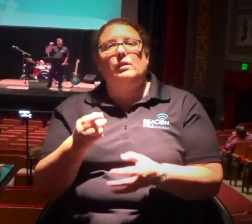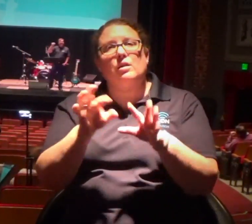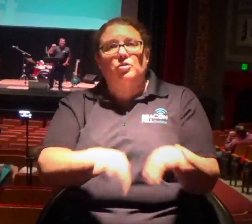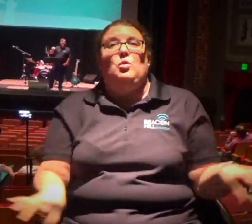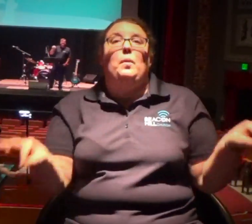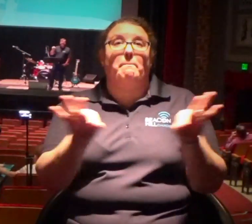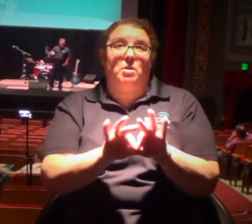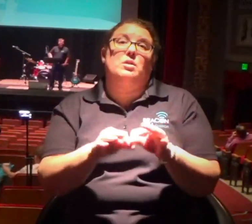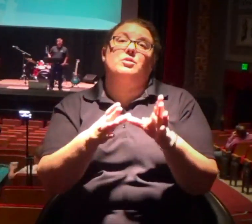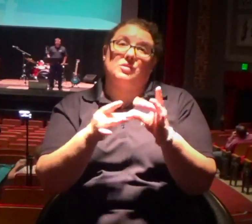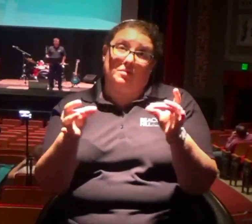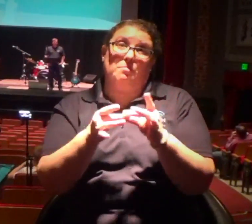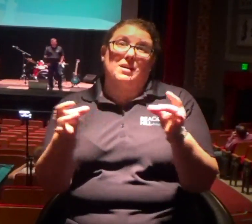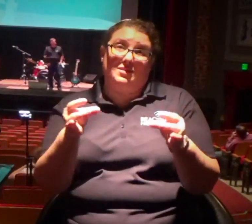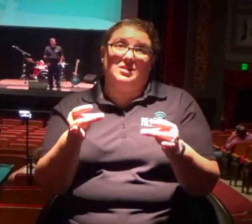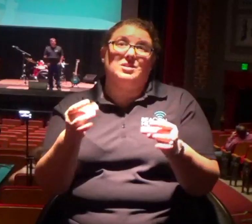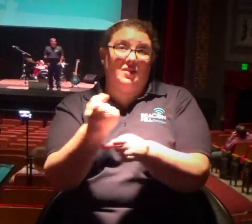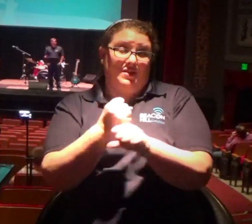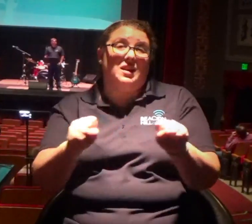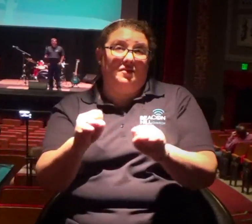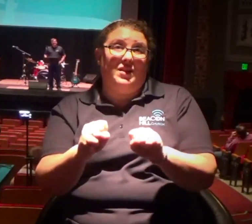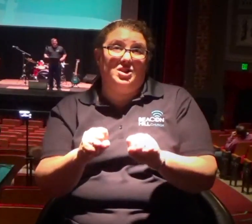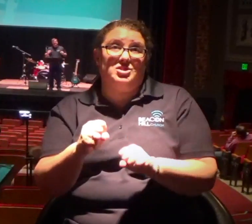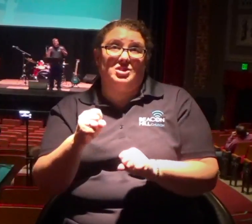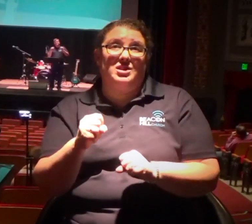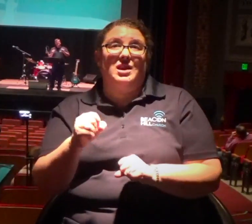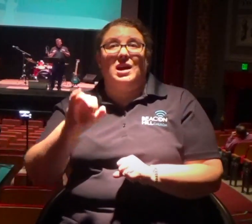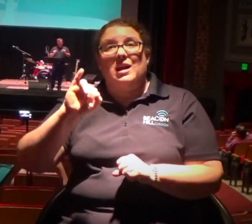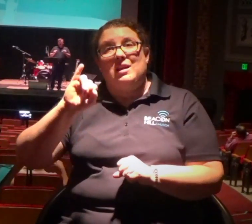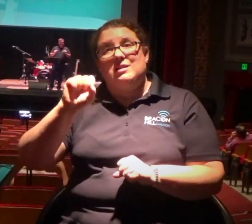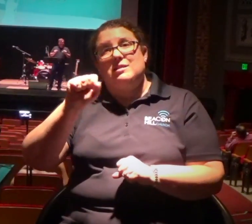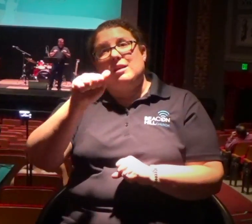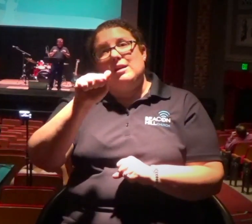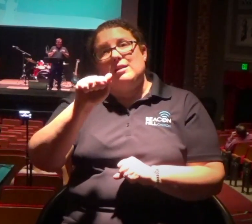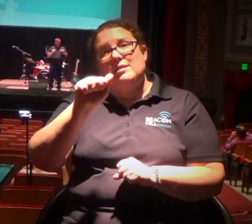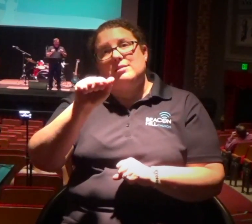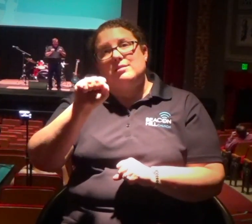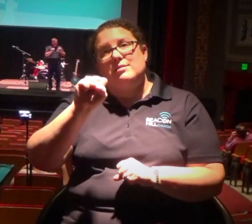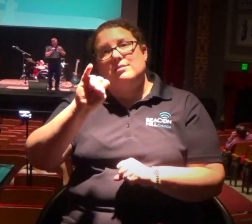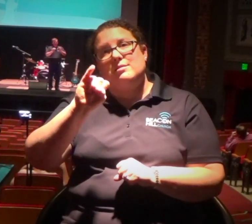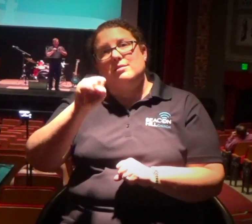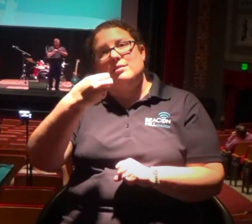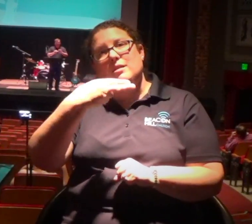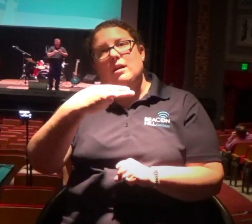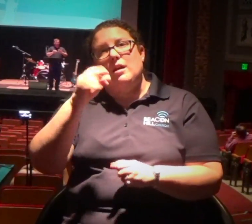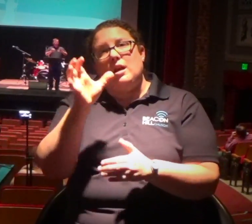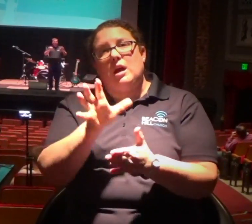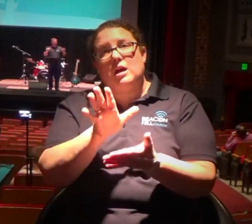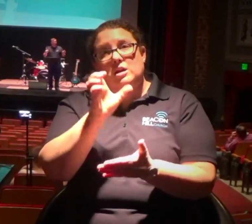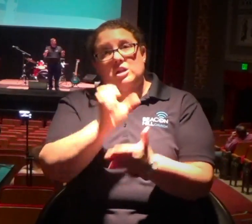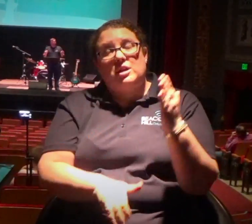is Isaiah 53 that it is mentioned either in part or in whole